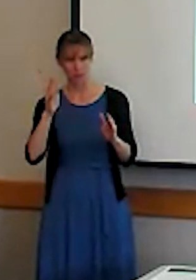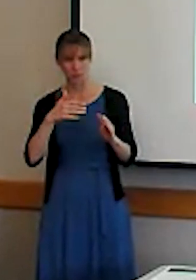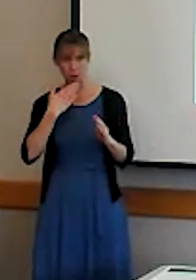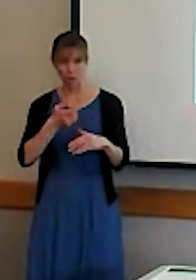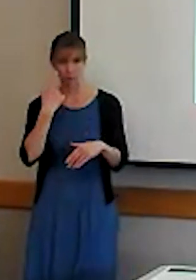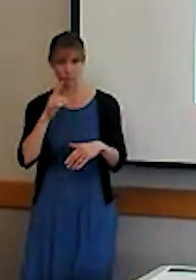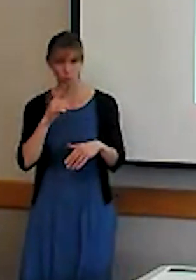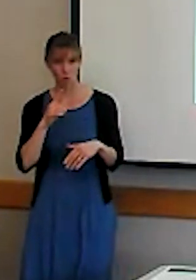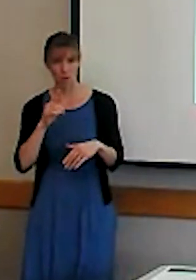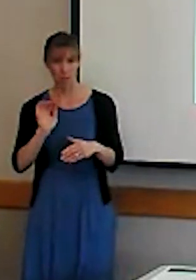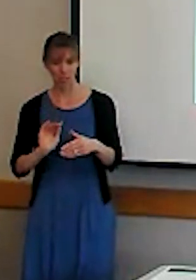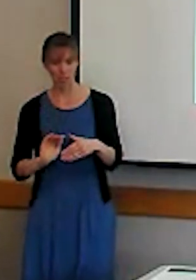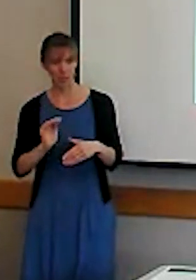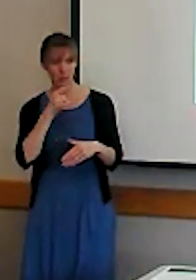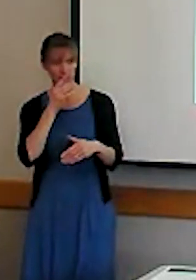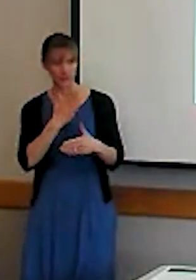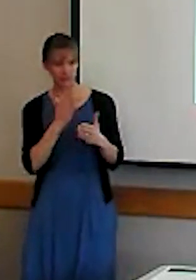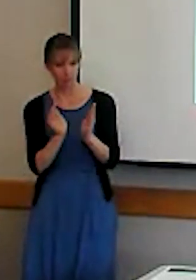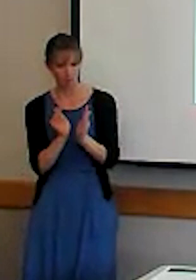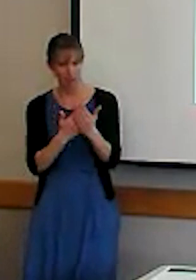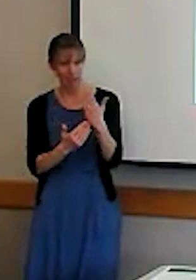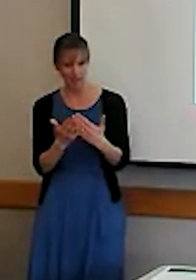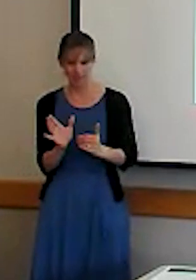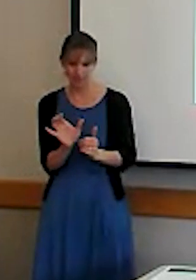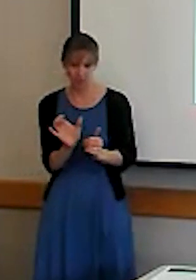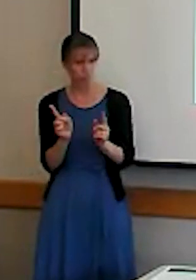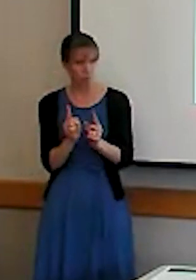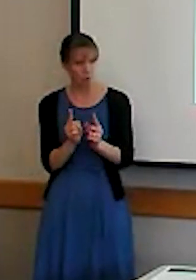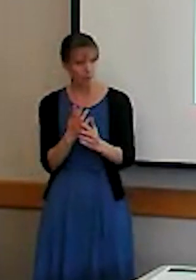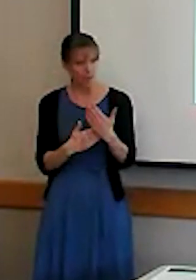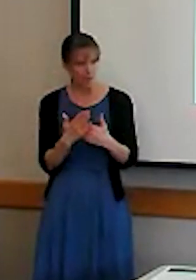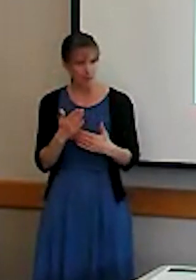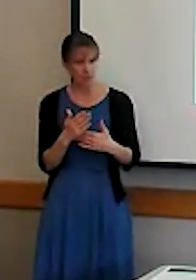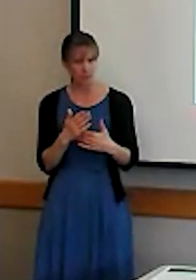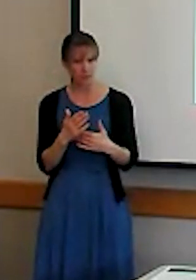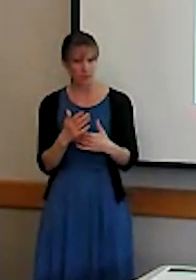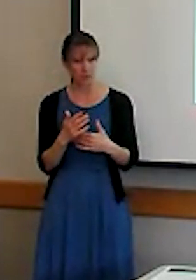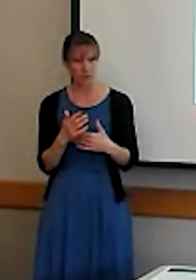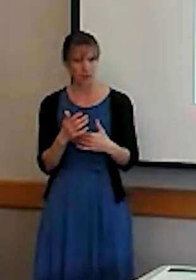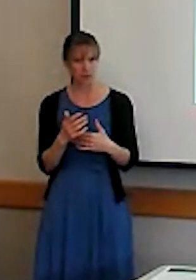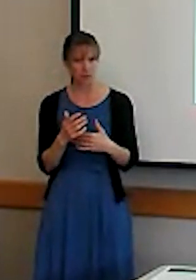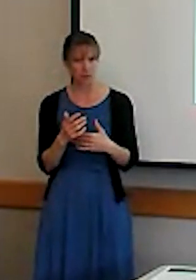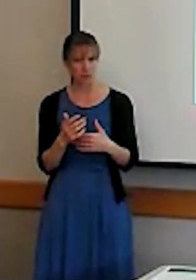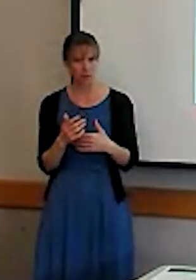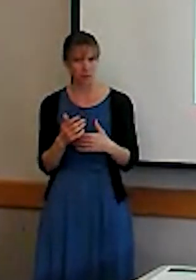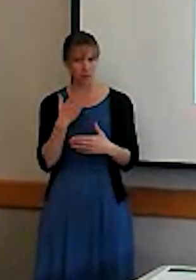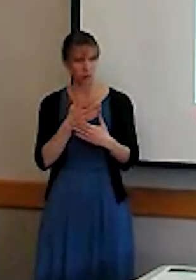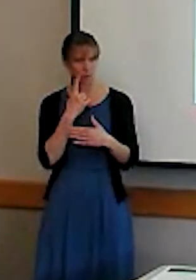for little kids' hands? Because they're so little. They'd be so hard.